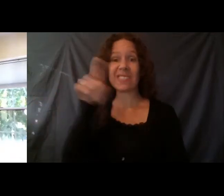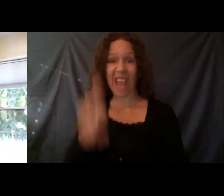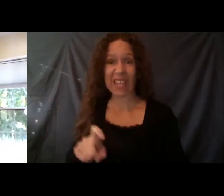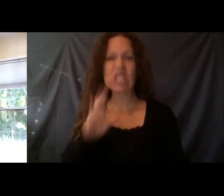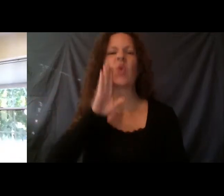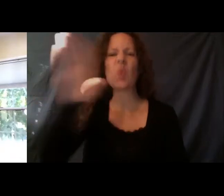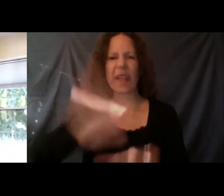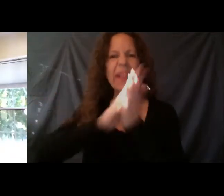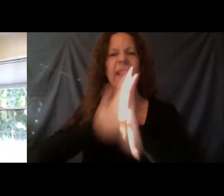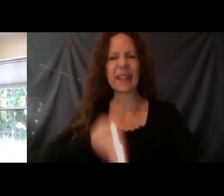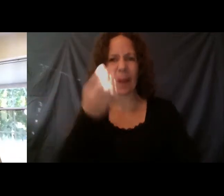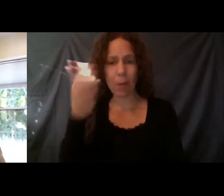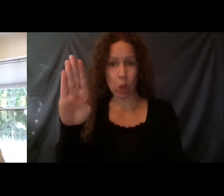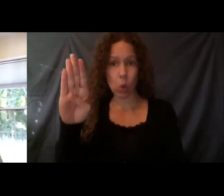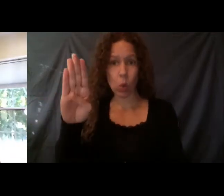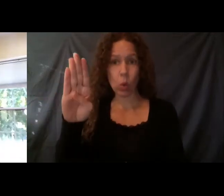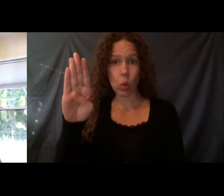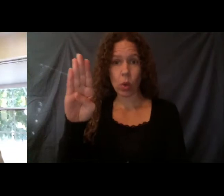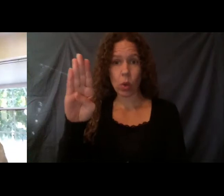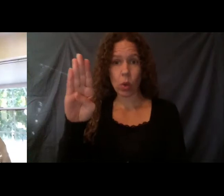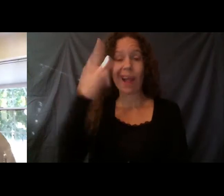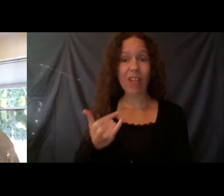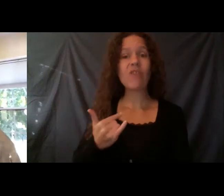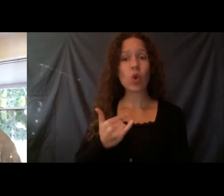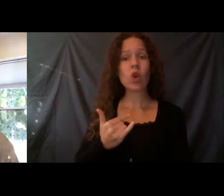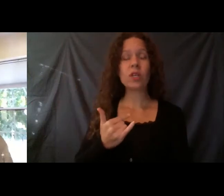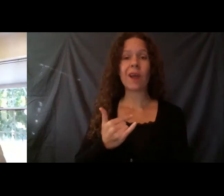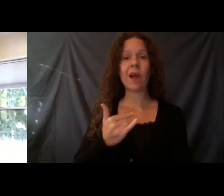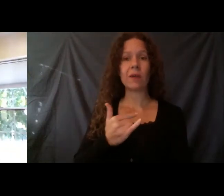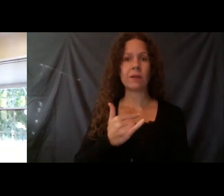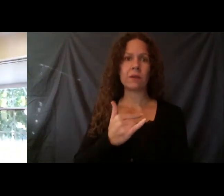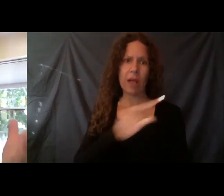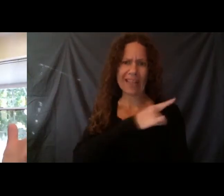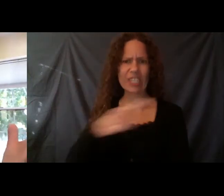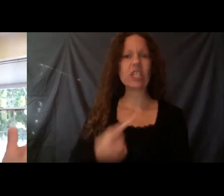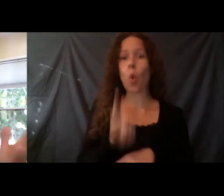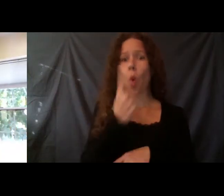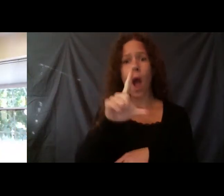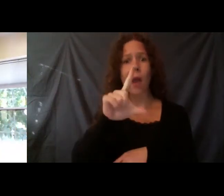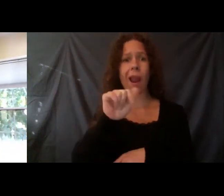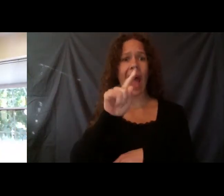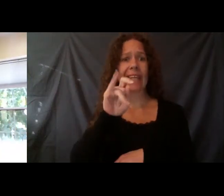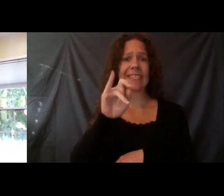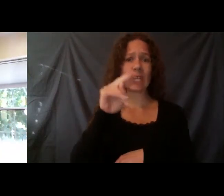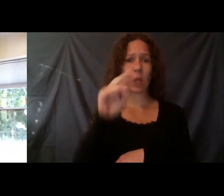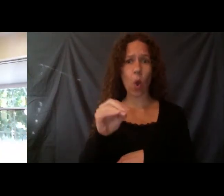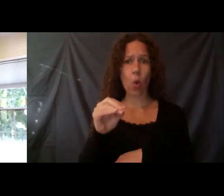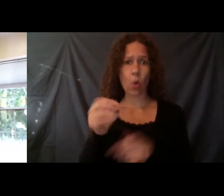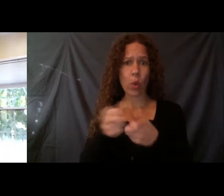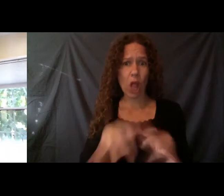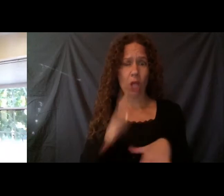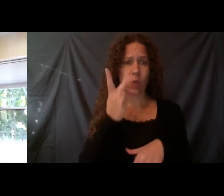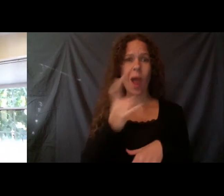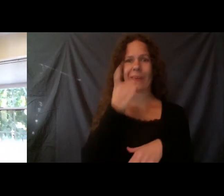In California legislature, we lost one Latino because he went on to win mayor of San Diego, Mayor-elect Todd